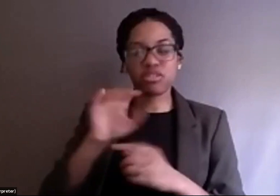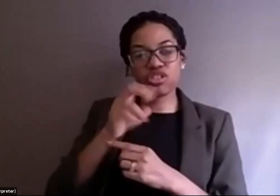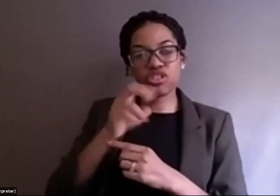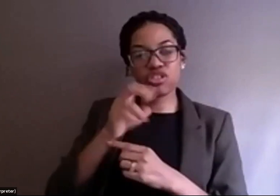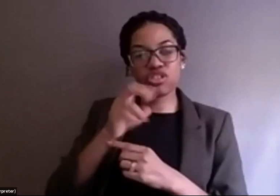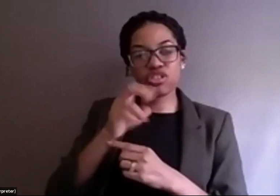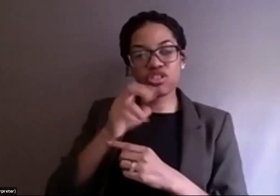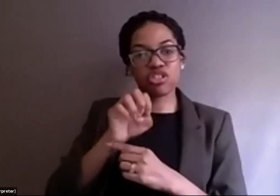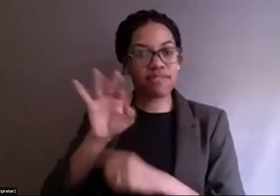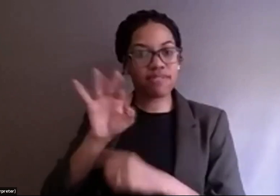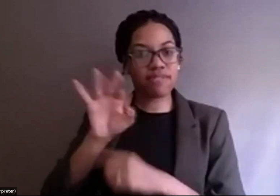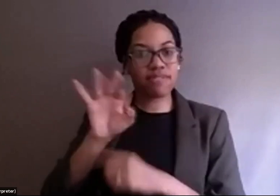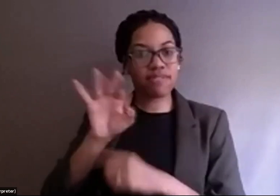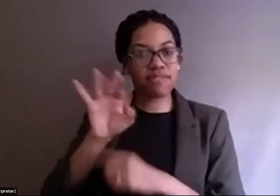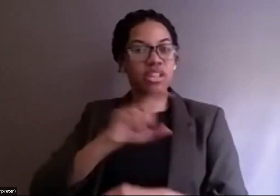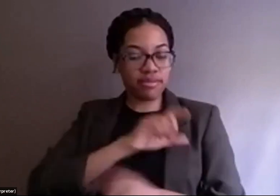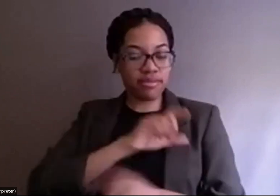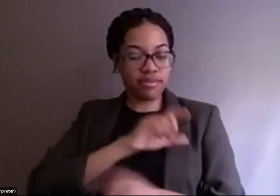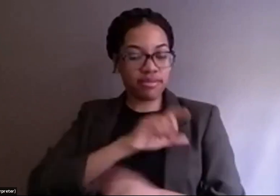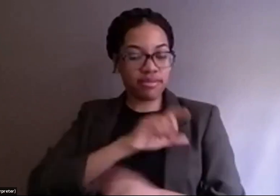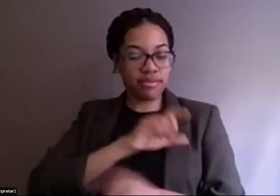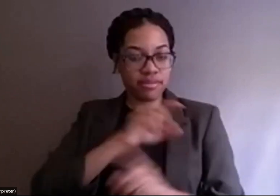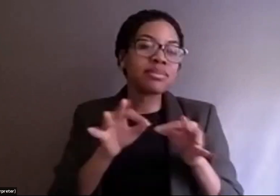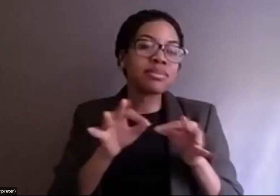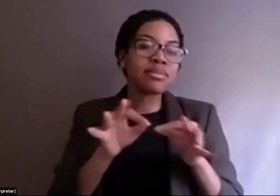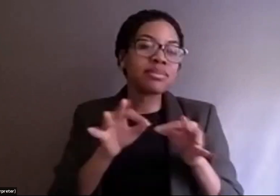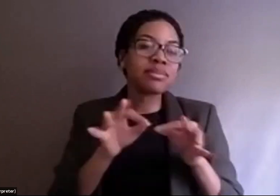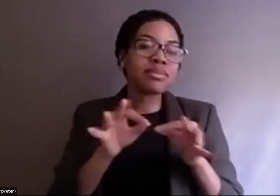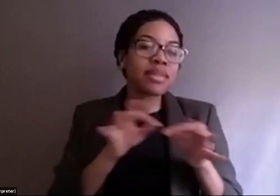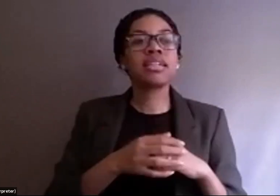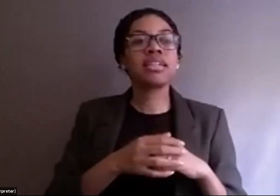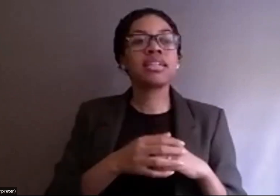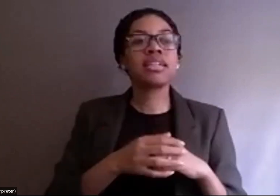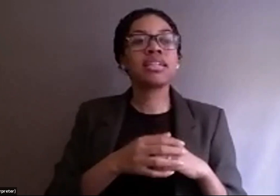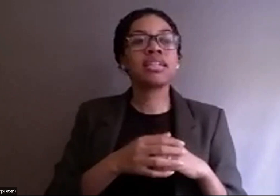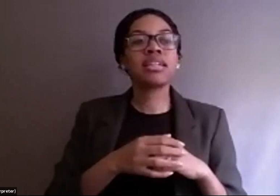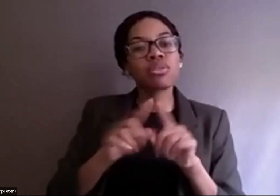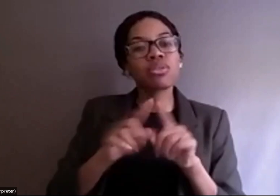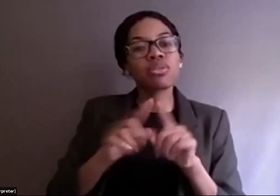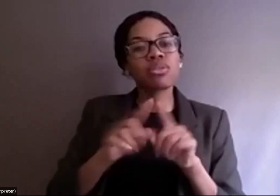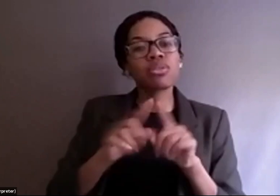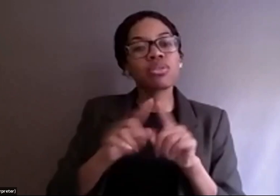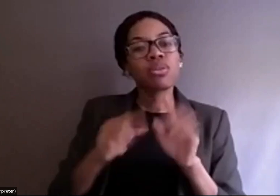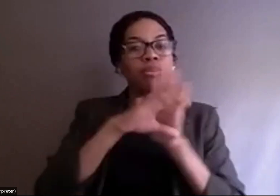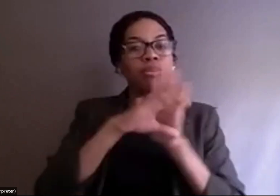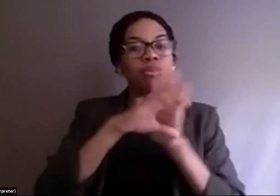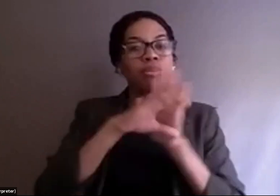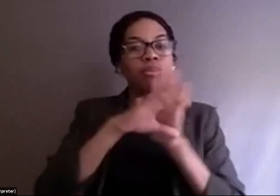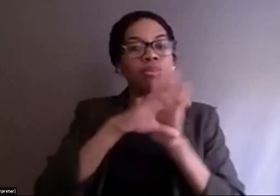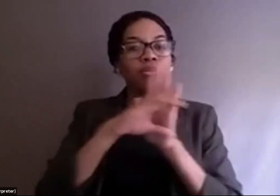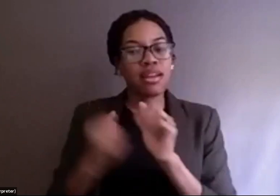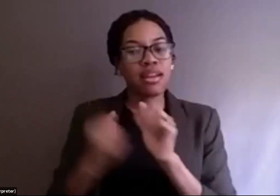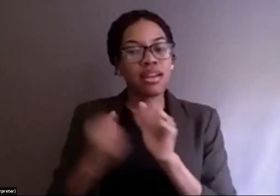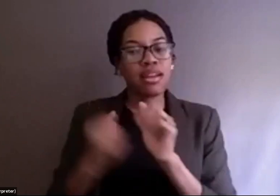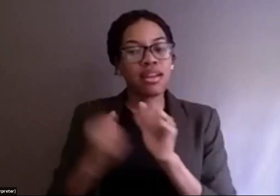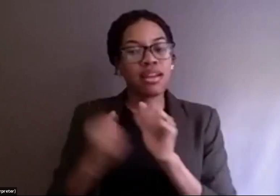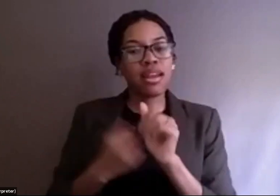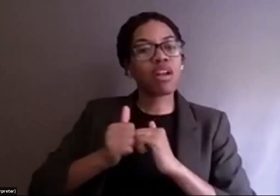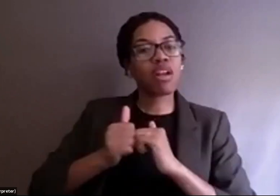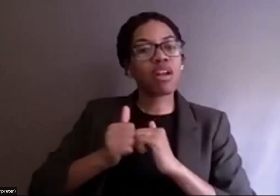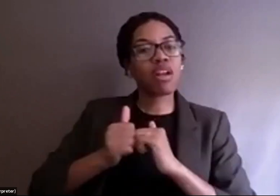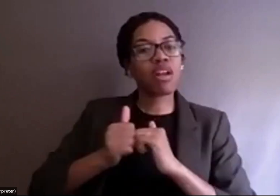Education? We had the picture of everybody who was running for that office on there so that people could see